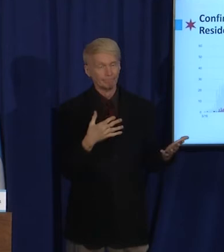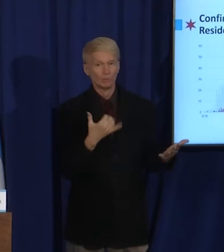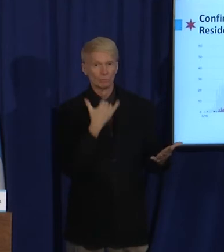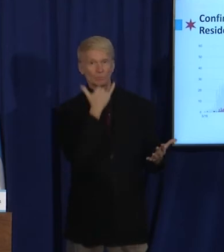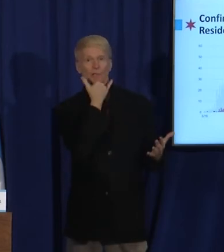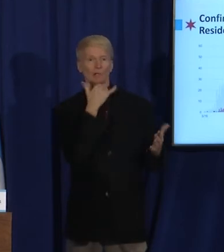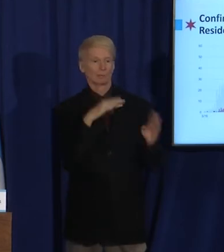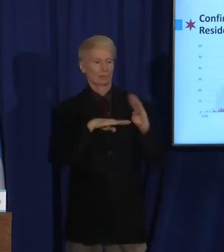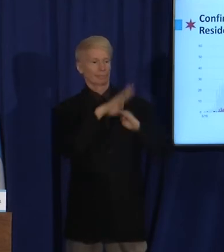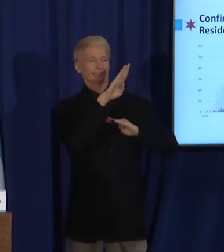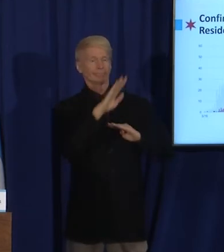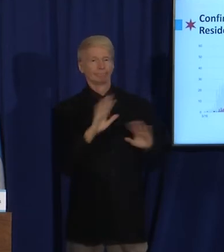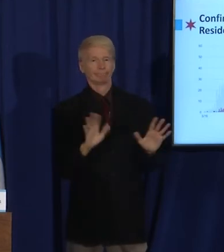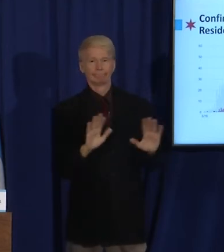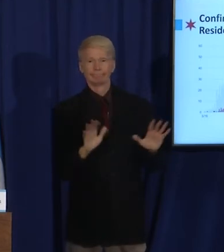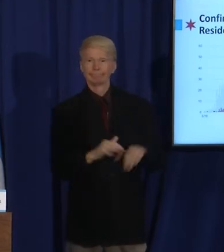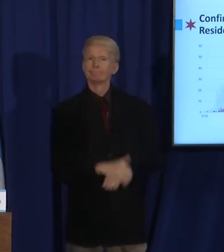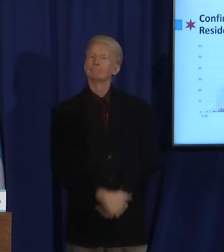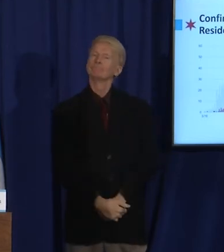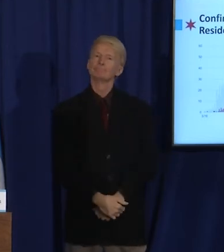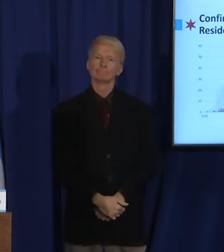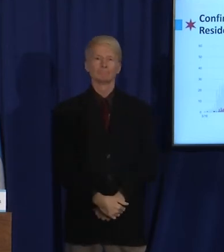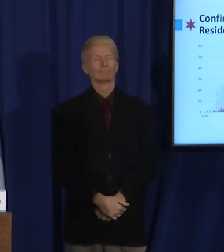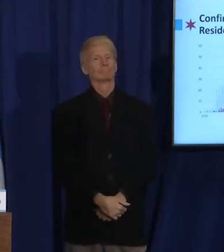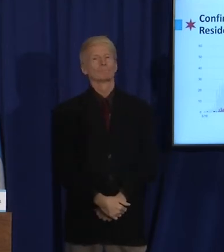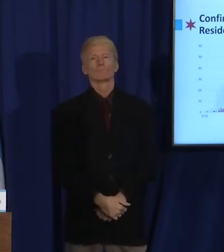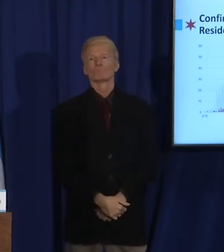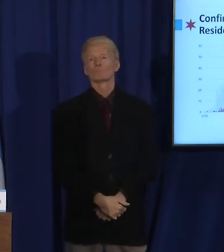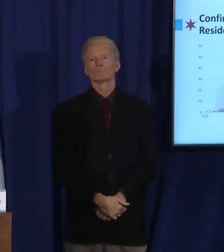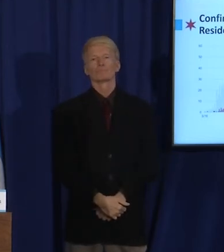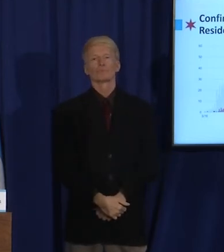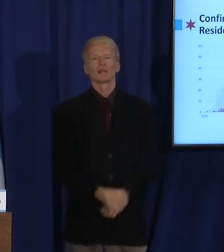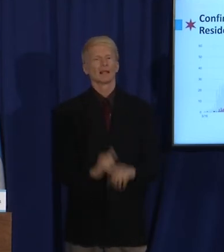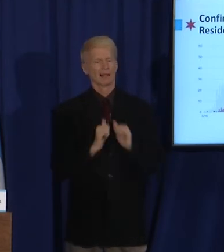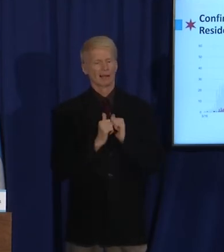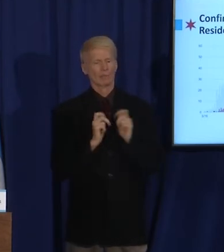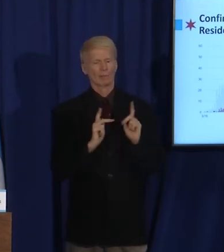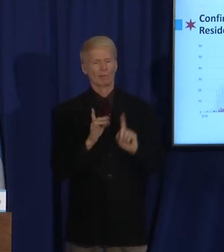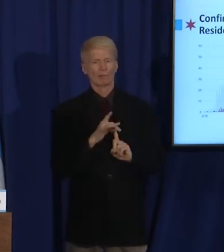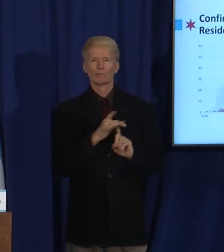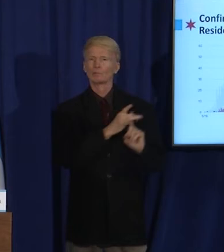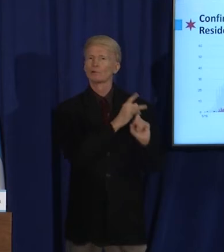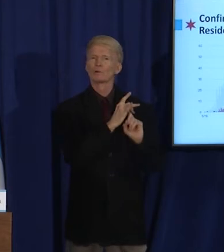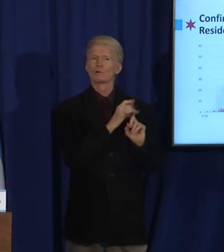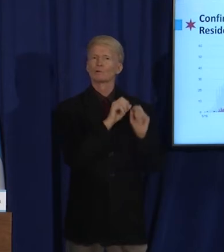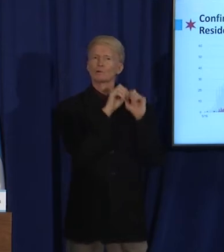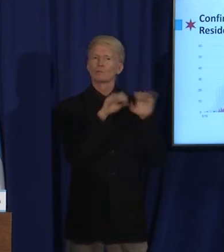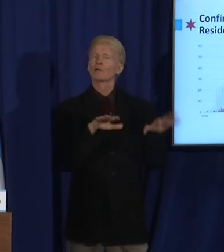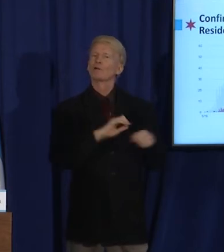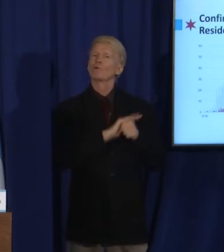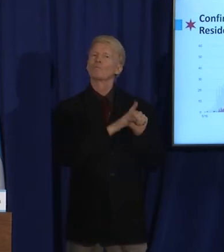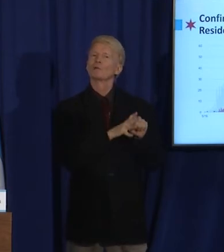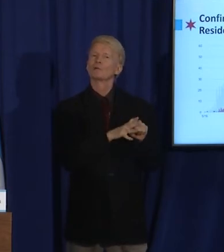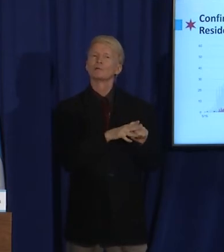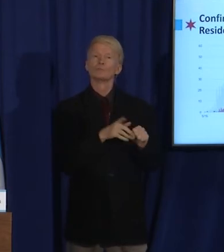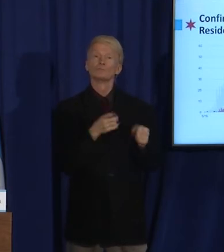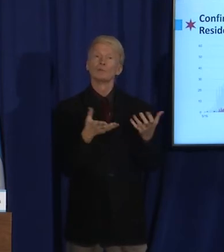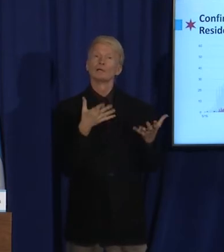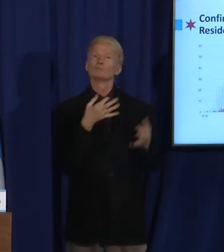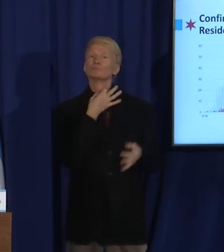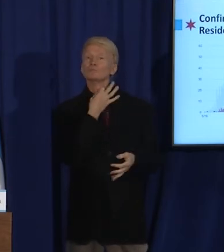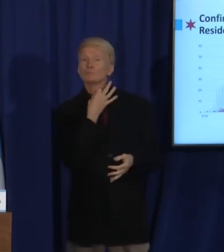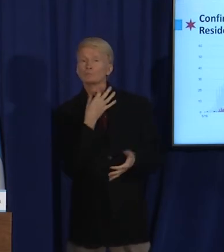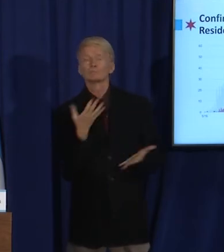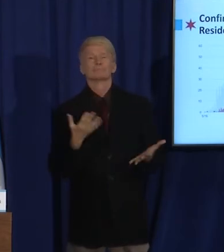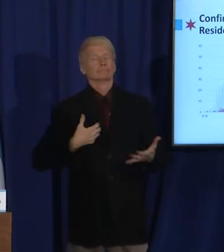We've been answering a lot of questions about what do we know about how folks are getting COVID here in Chicago, and I know that's a question you have too. So